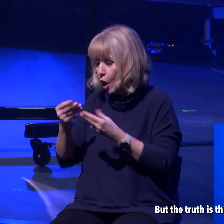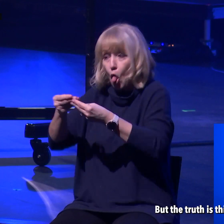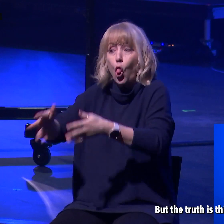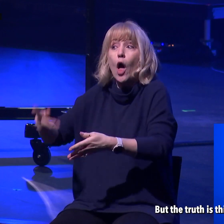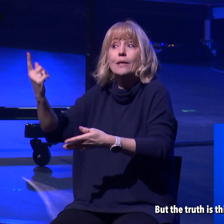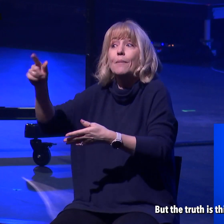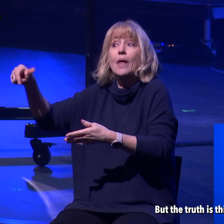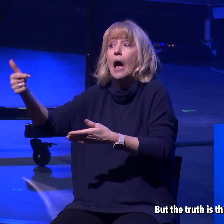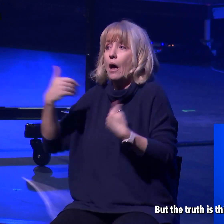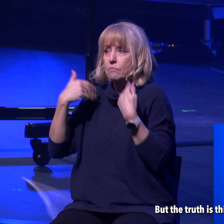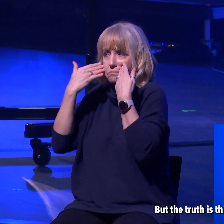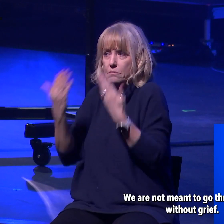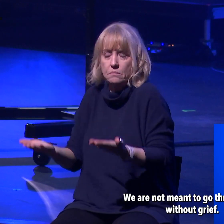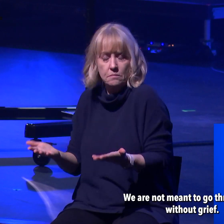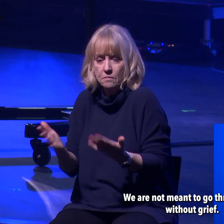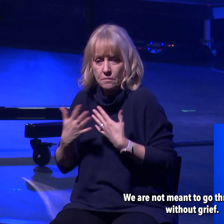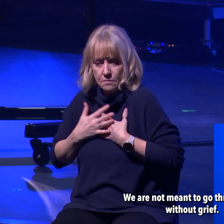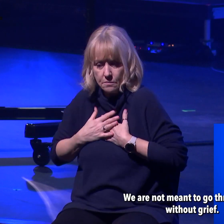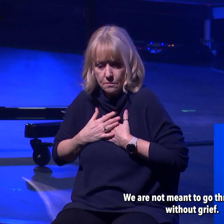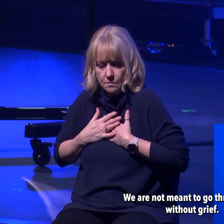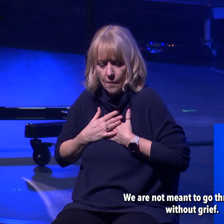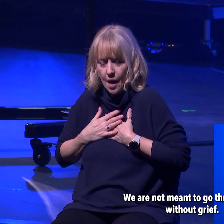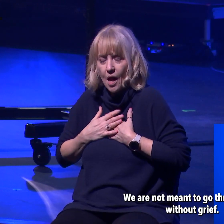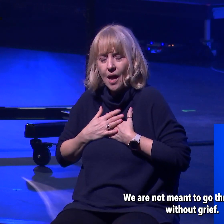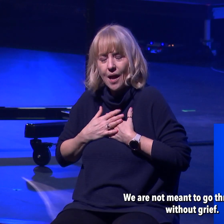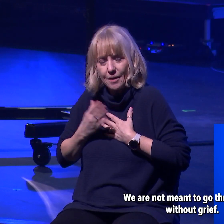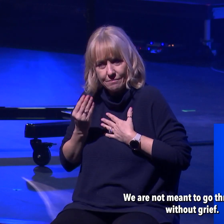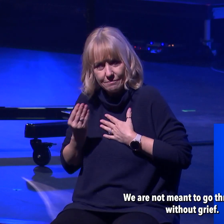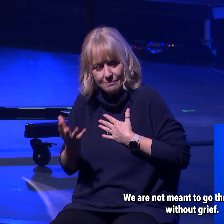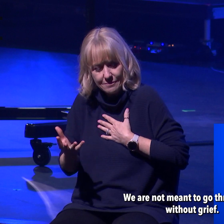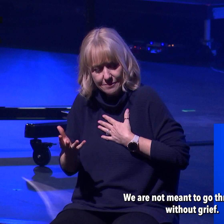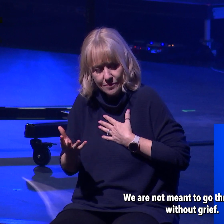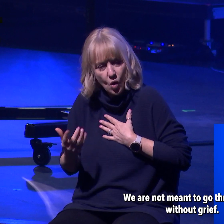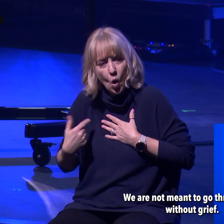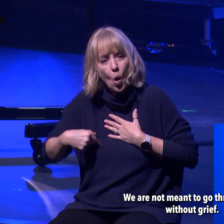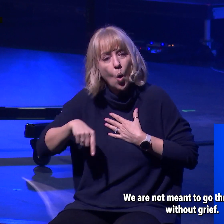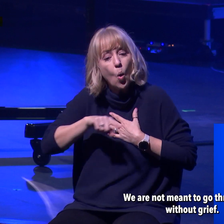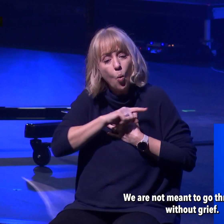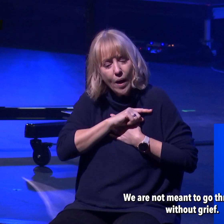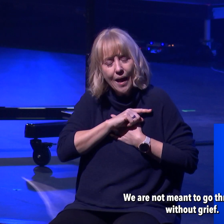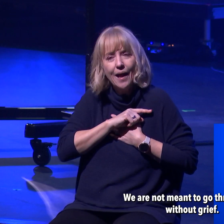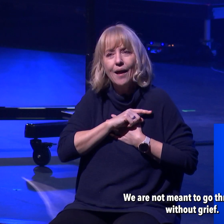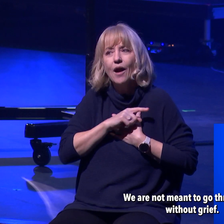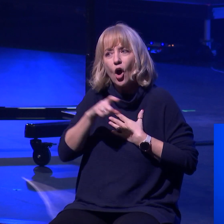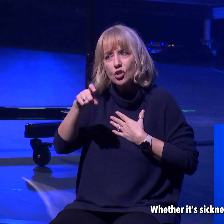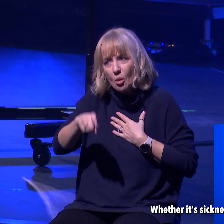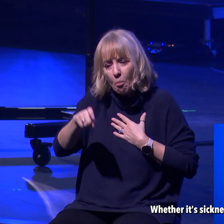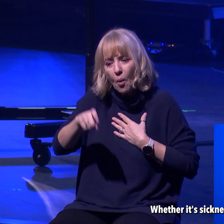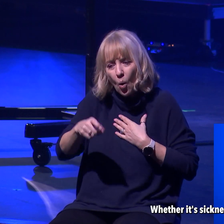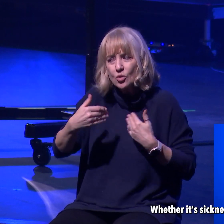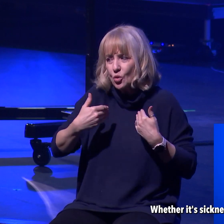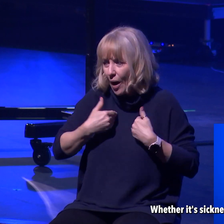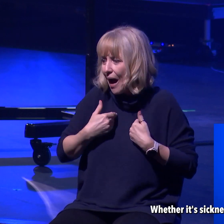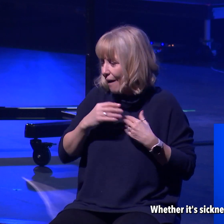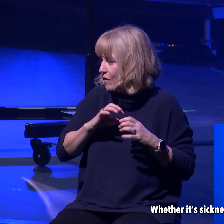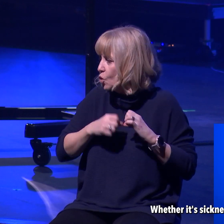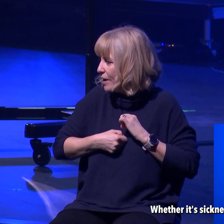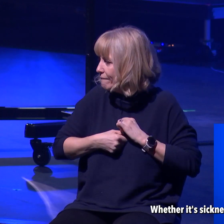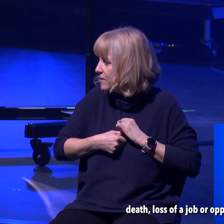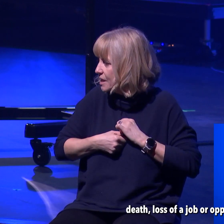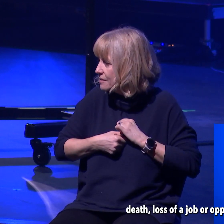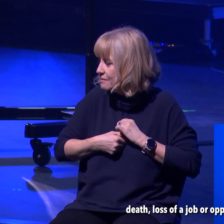is this: we are not meant to go through life without grief. Whether it's